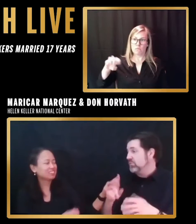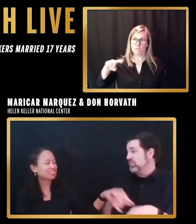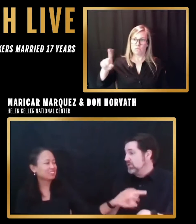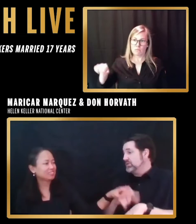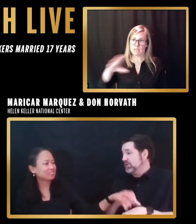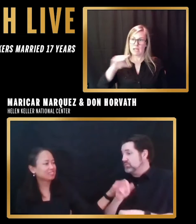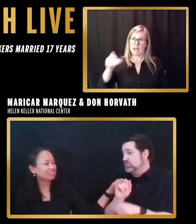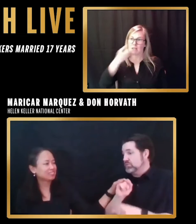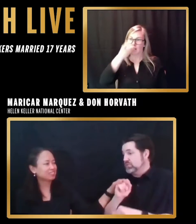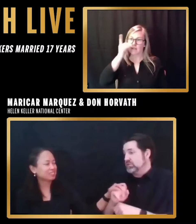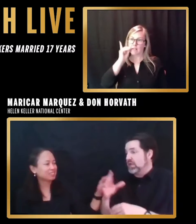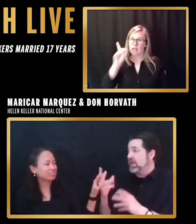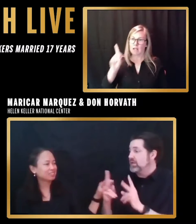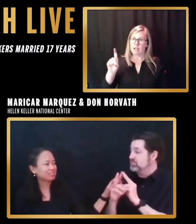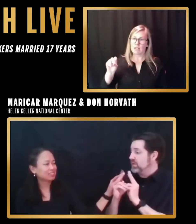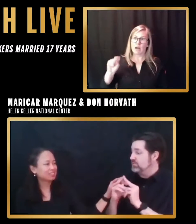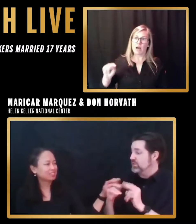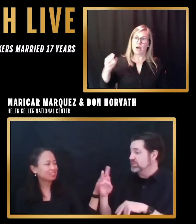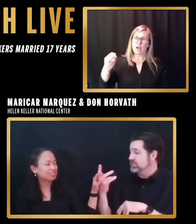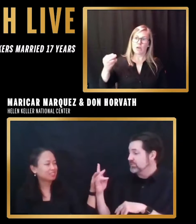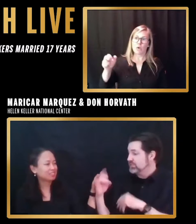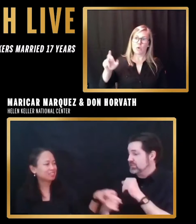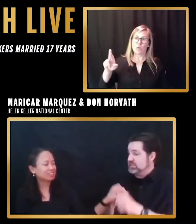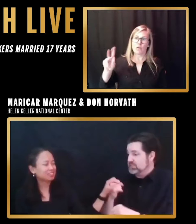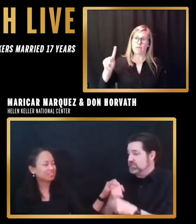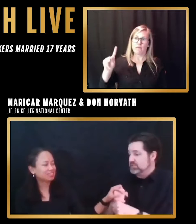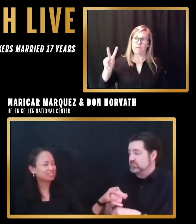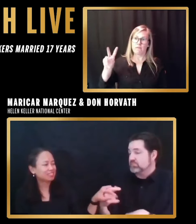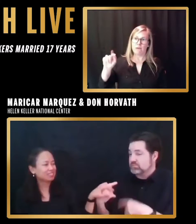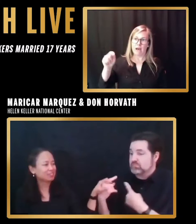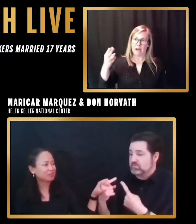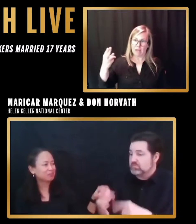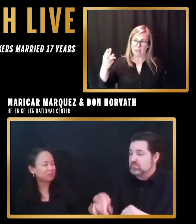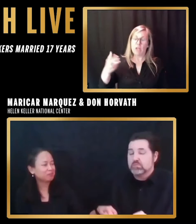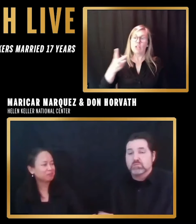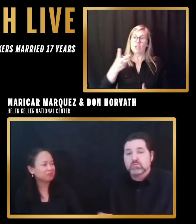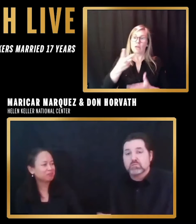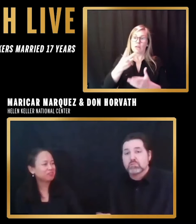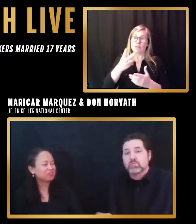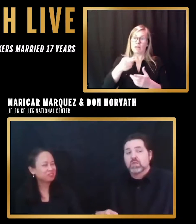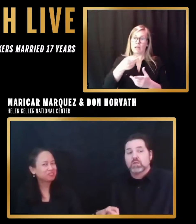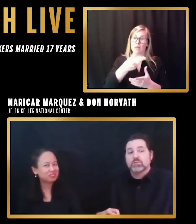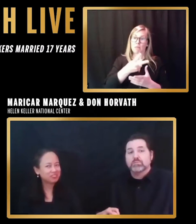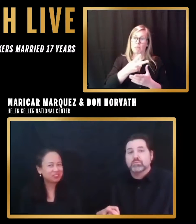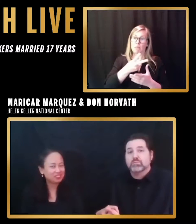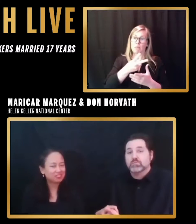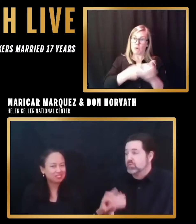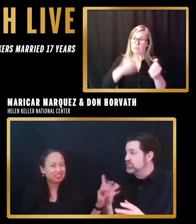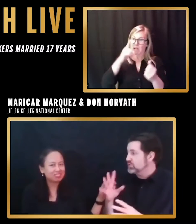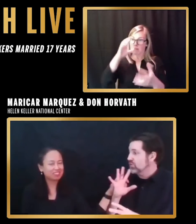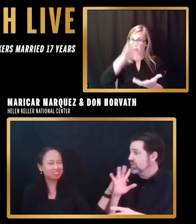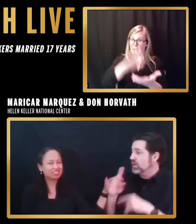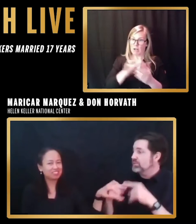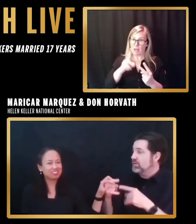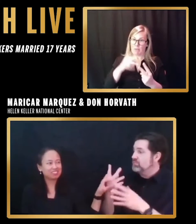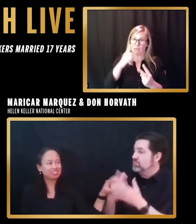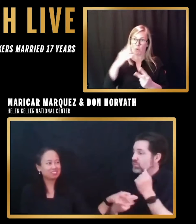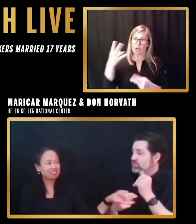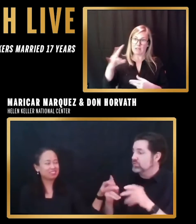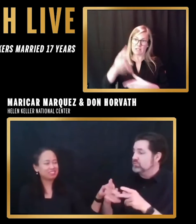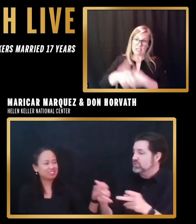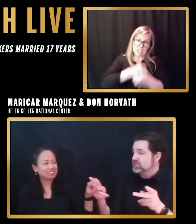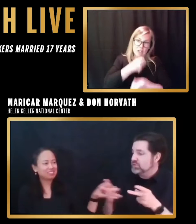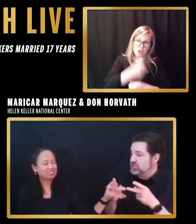and also a married couple for the last 17 years. So we've just been talking about both of their positions at the Helen Keller